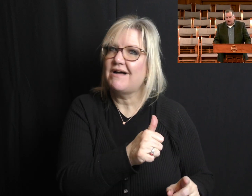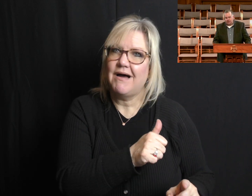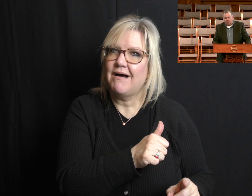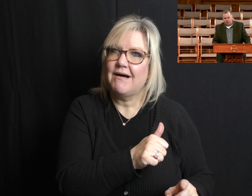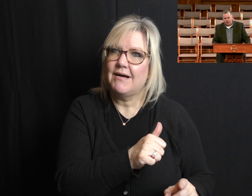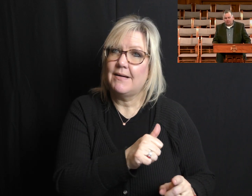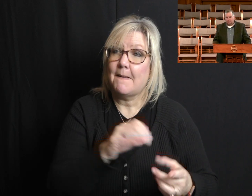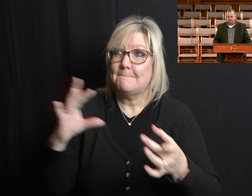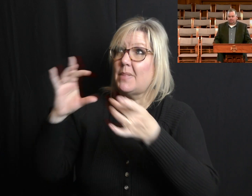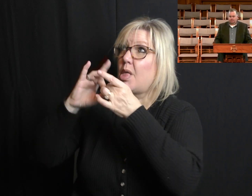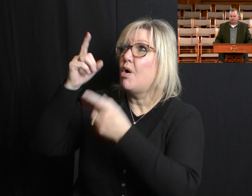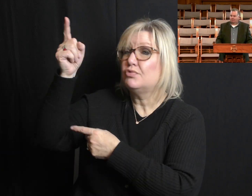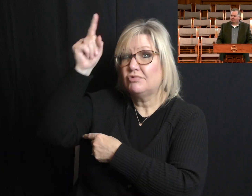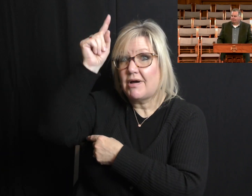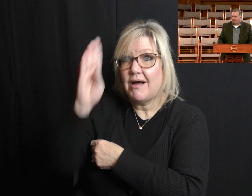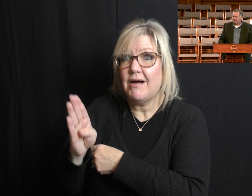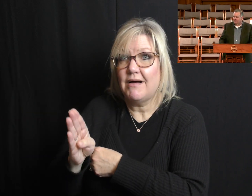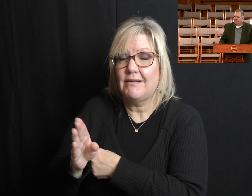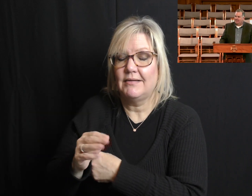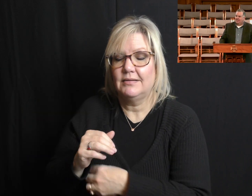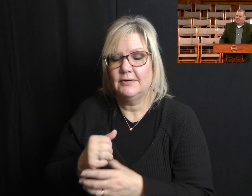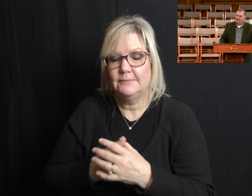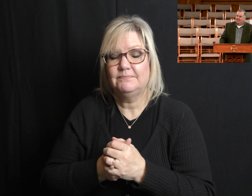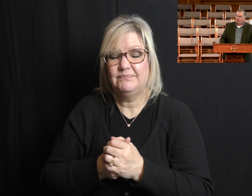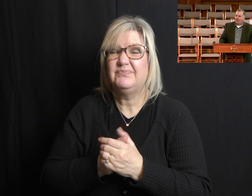We're kind of guilty, aren't we?